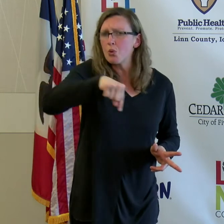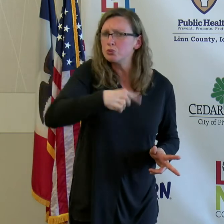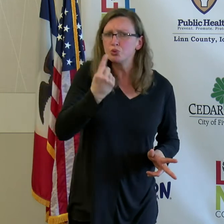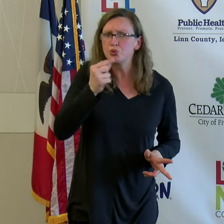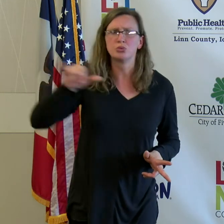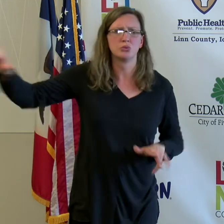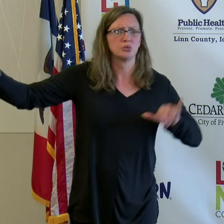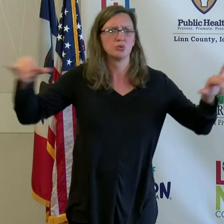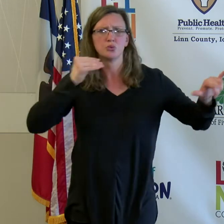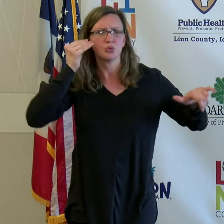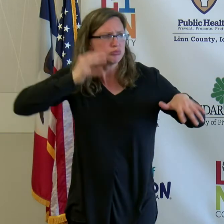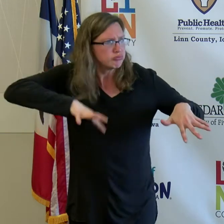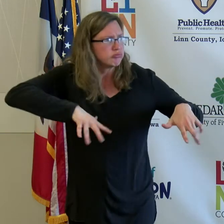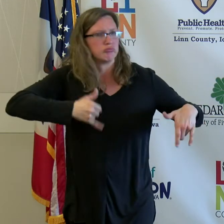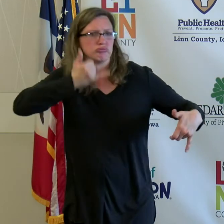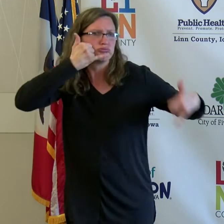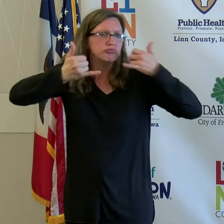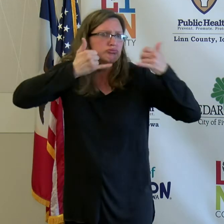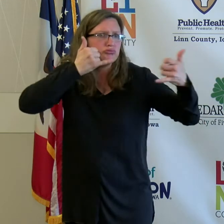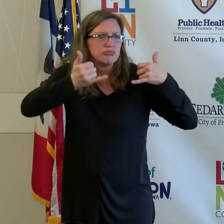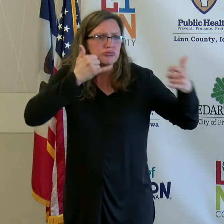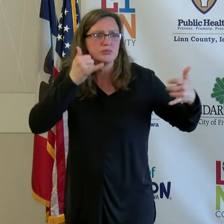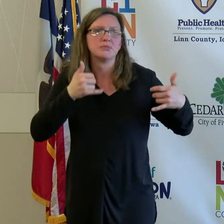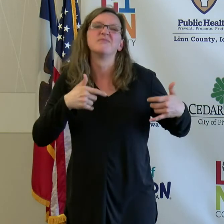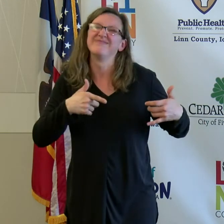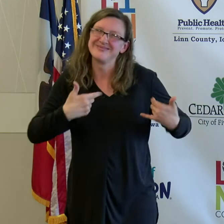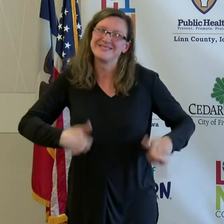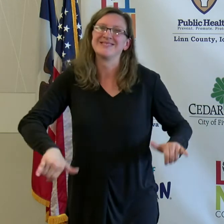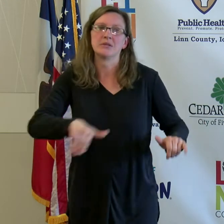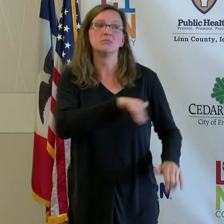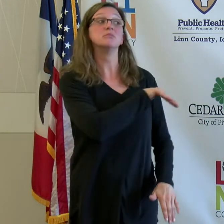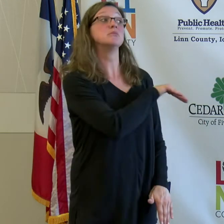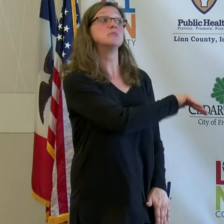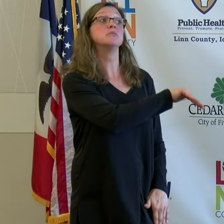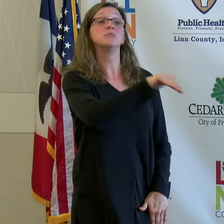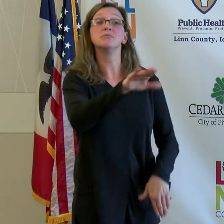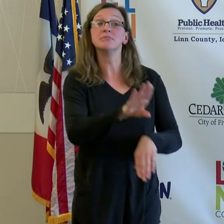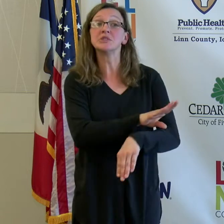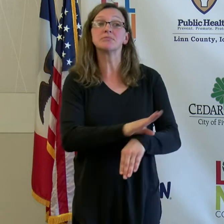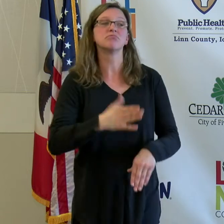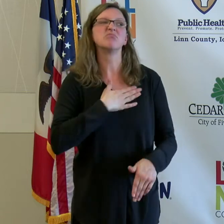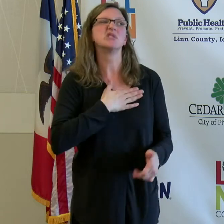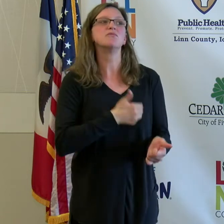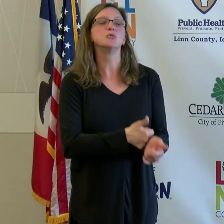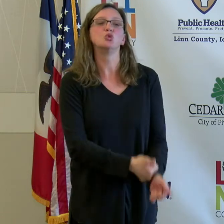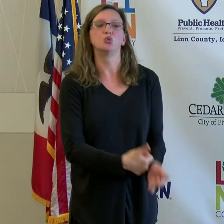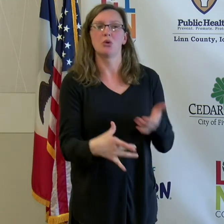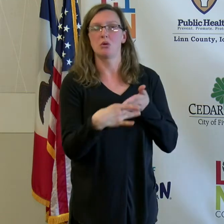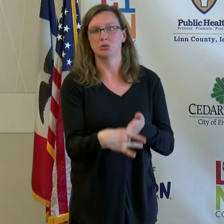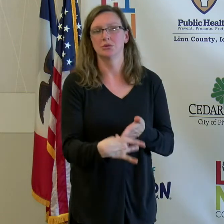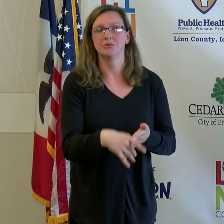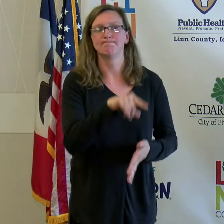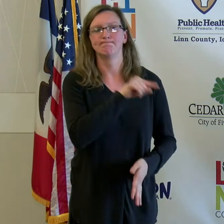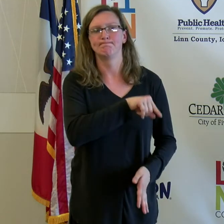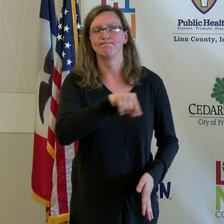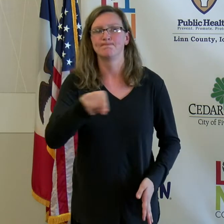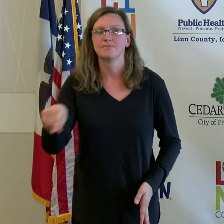That's all we can do is keep asking people to do that because we don't have a shelter in place or a stay at home.